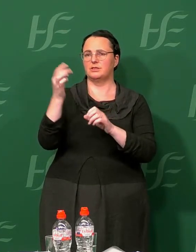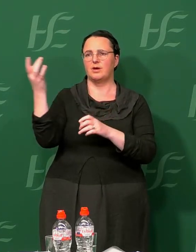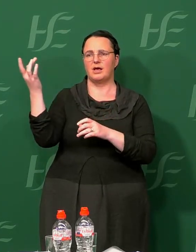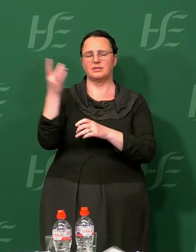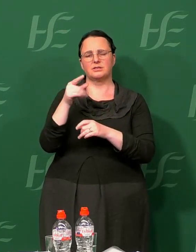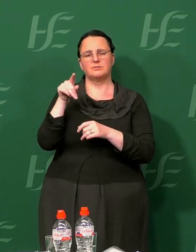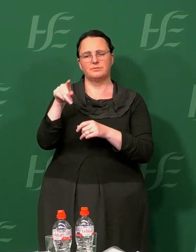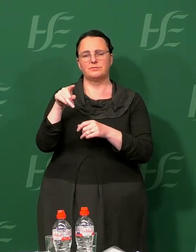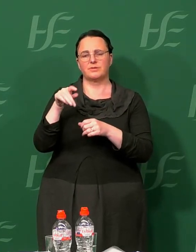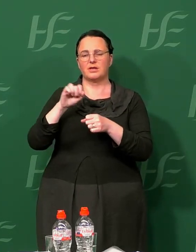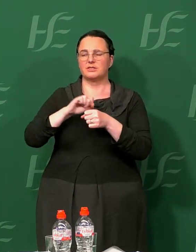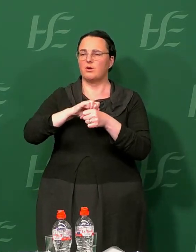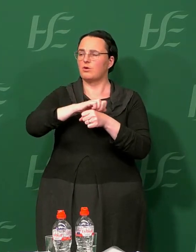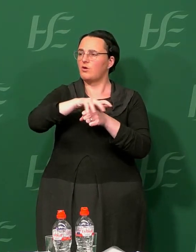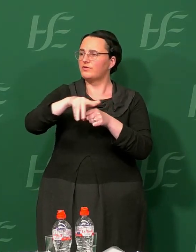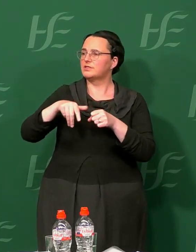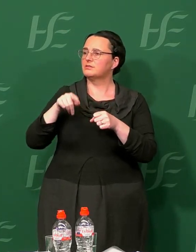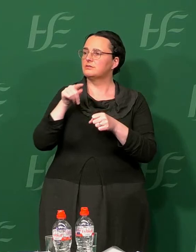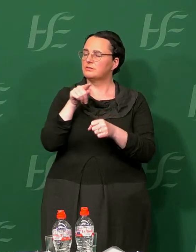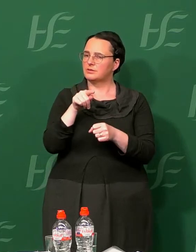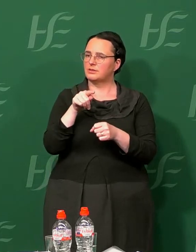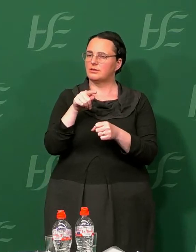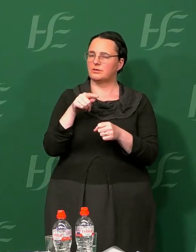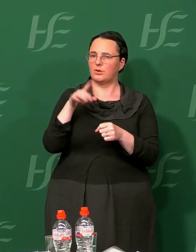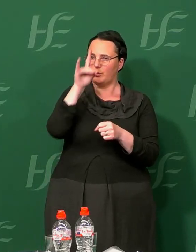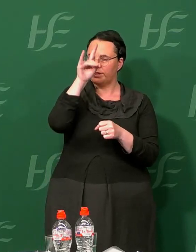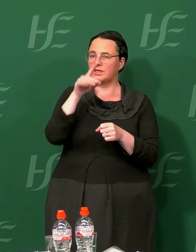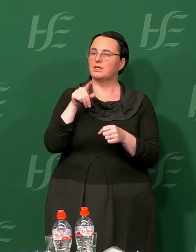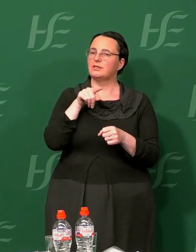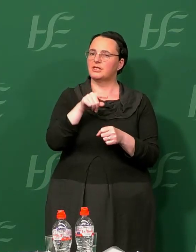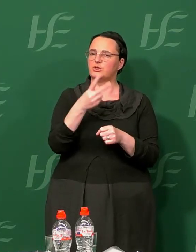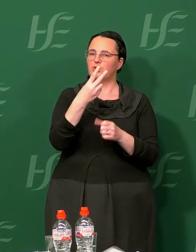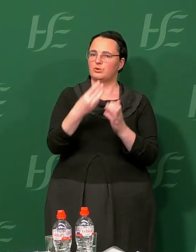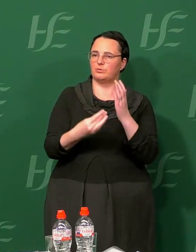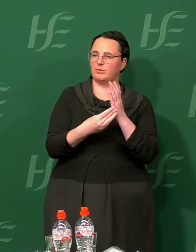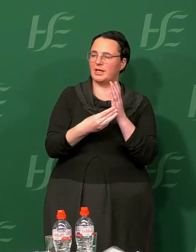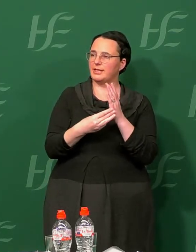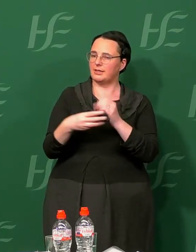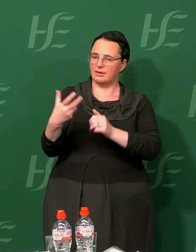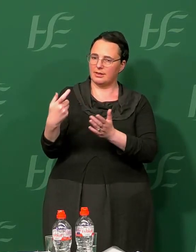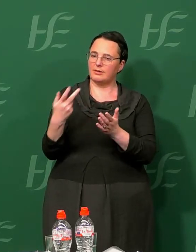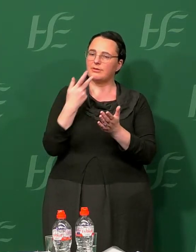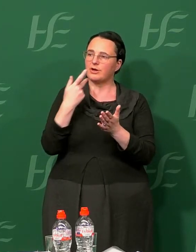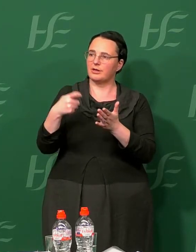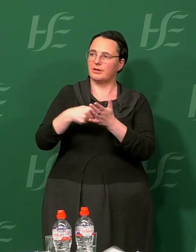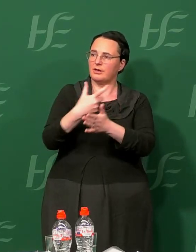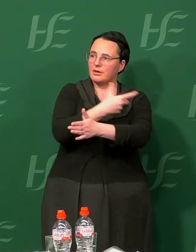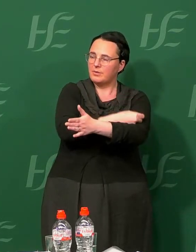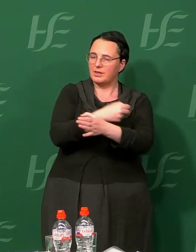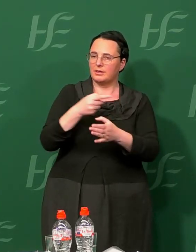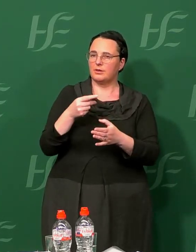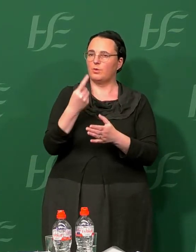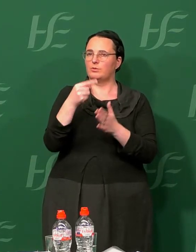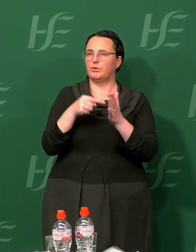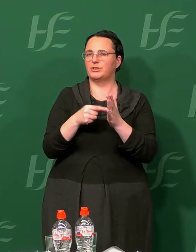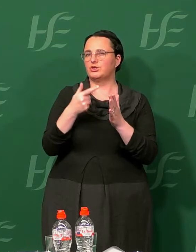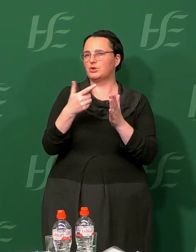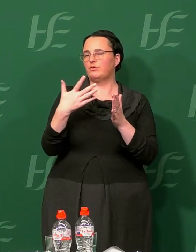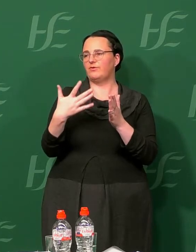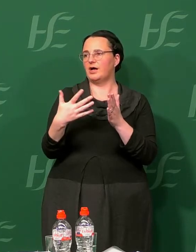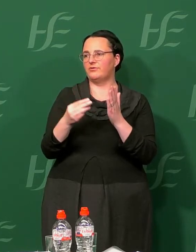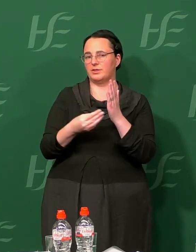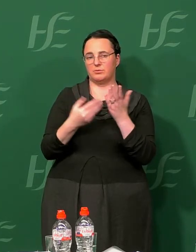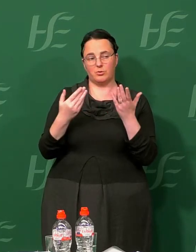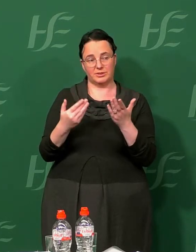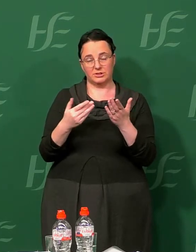on COVID, Taoiseach has said that they're hoping that 2 million boosters will be administered by the end of the year. I think we're at about 1.25 at the moment. Do you